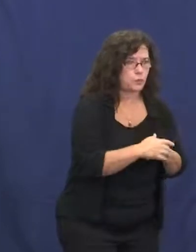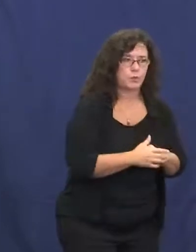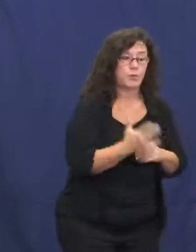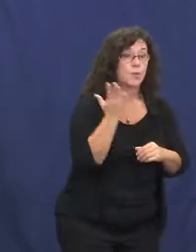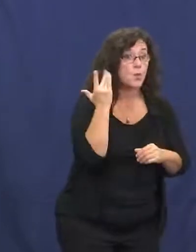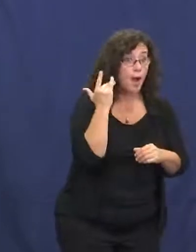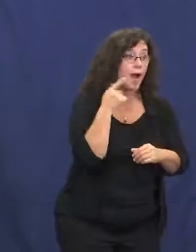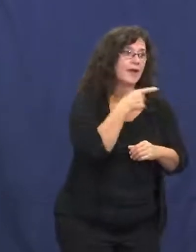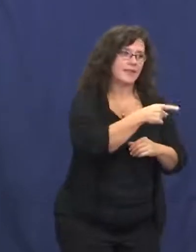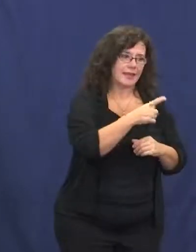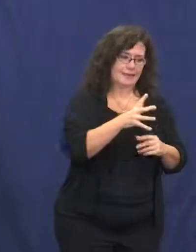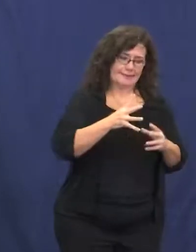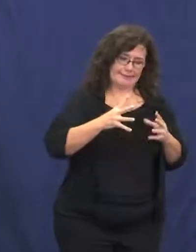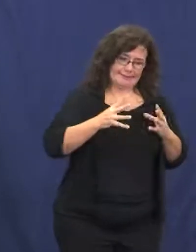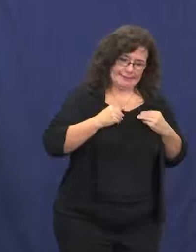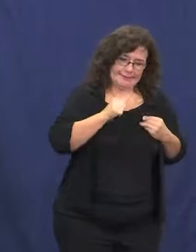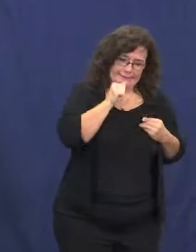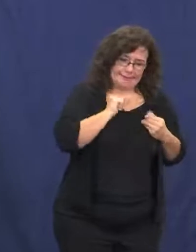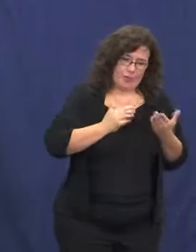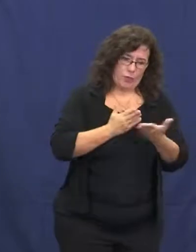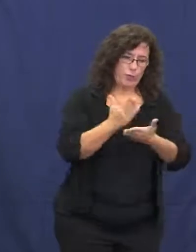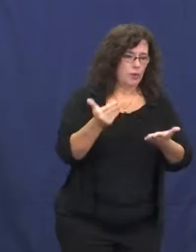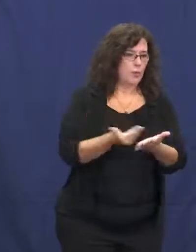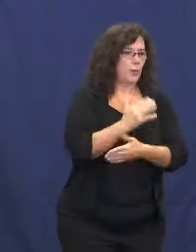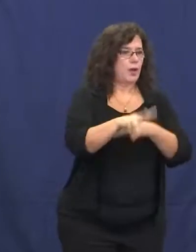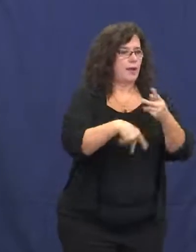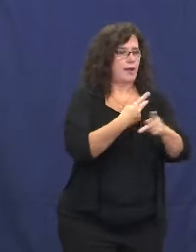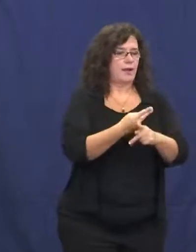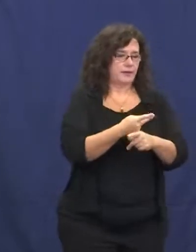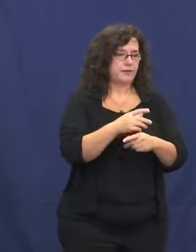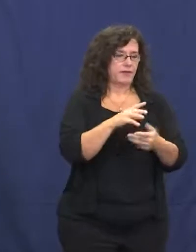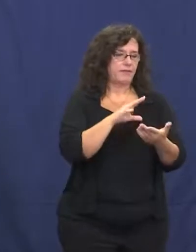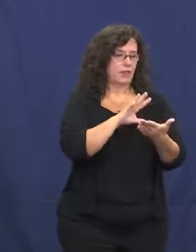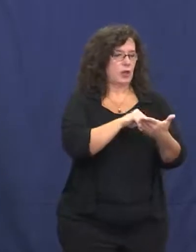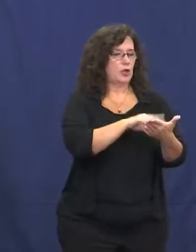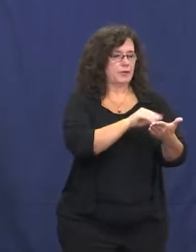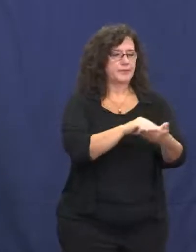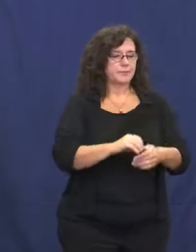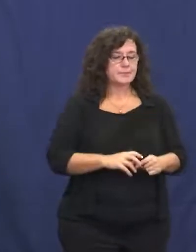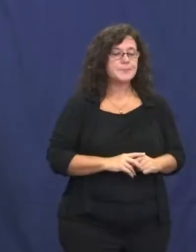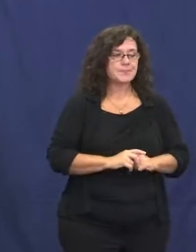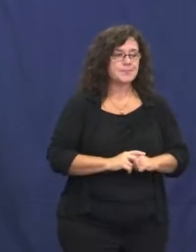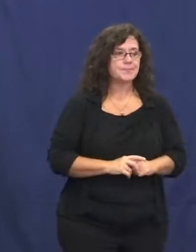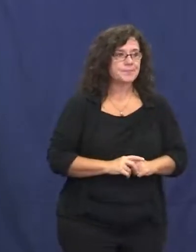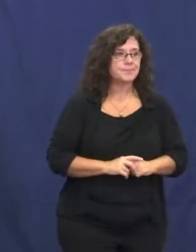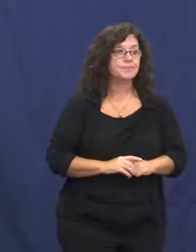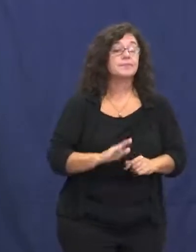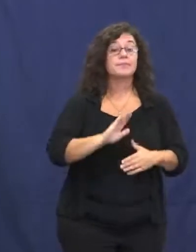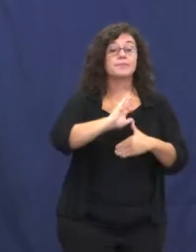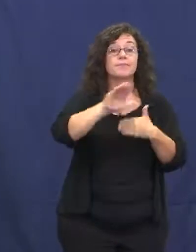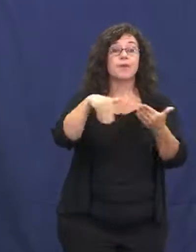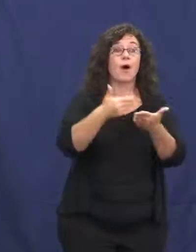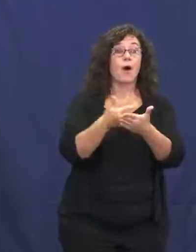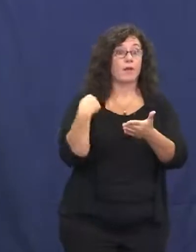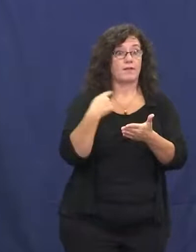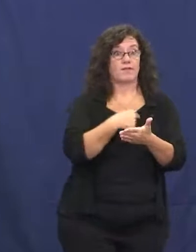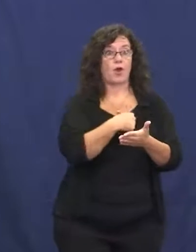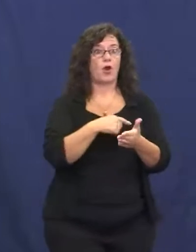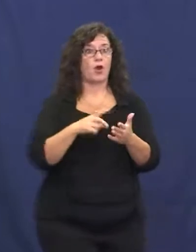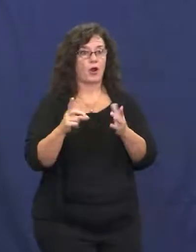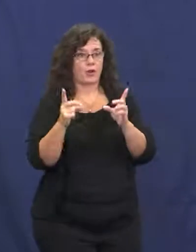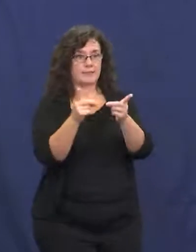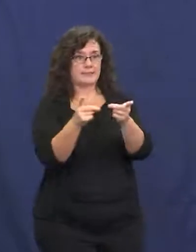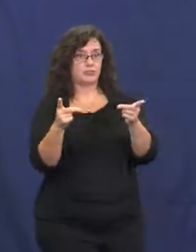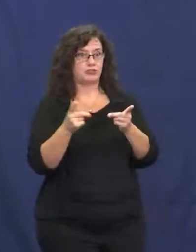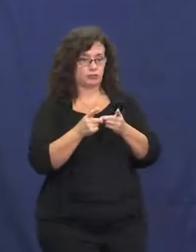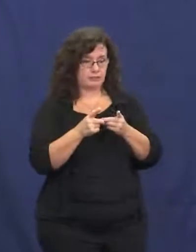learning. As you may know, all of our school districts have elected to begin the school year